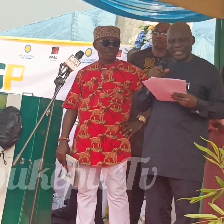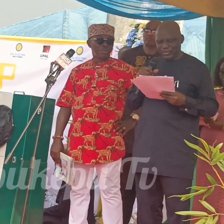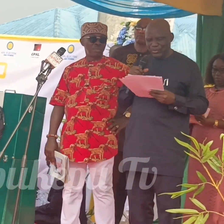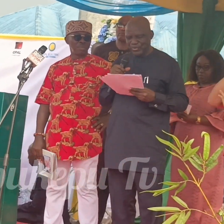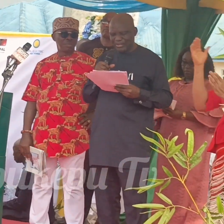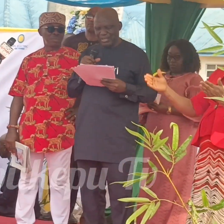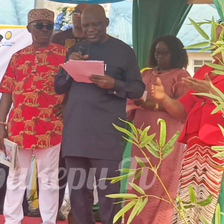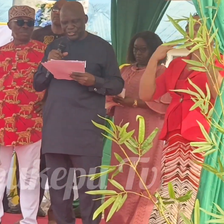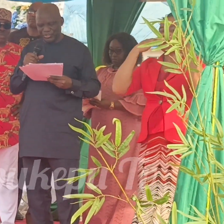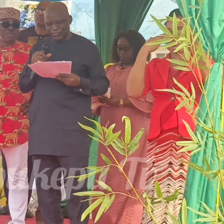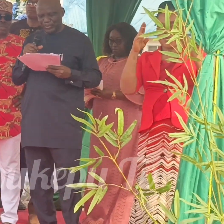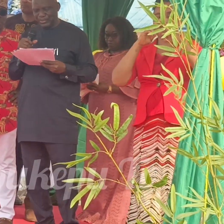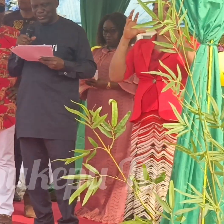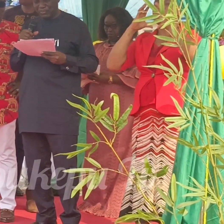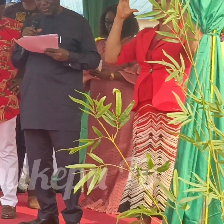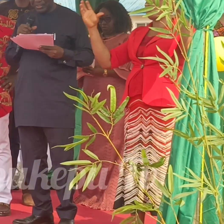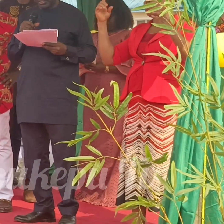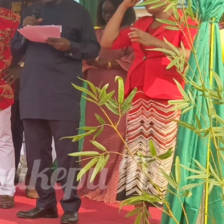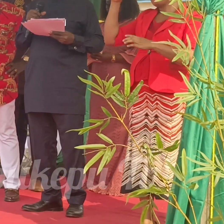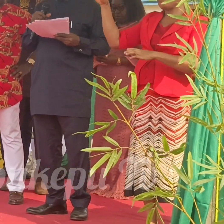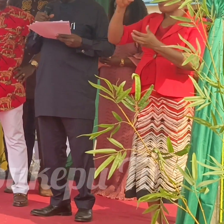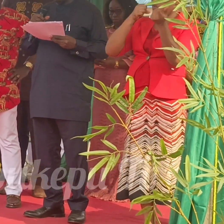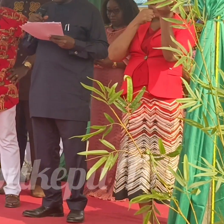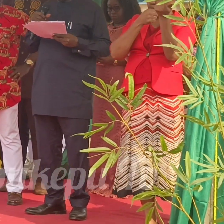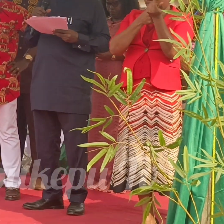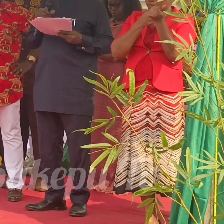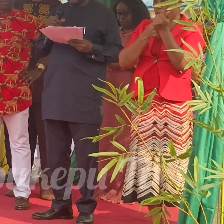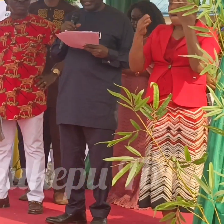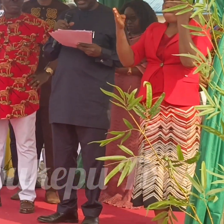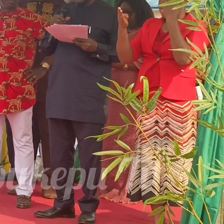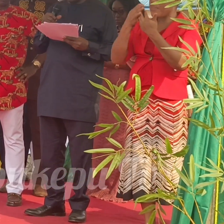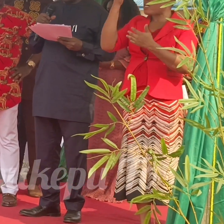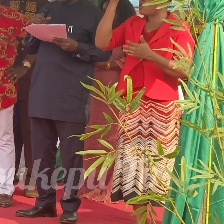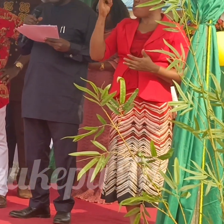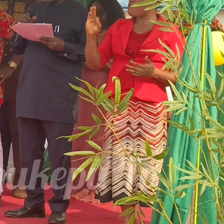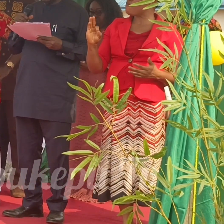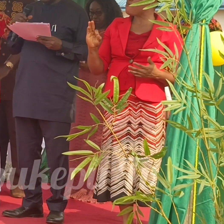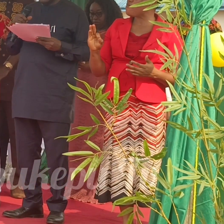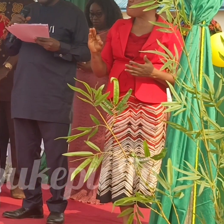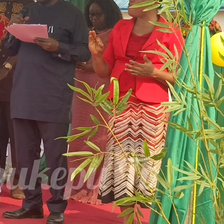We thank you very much for your support. Bank of